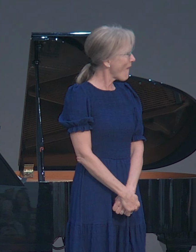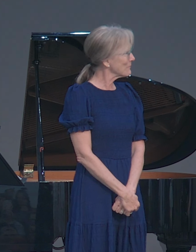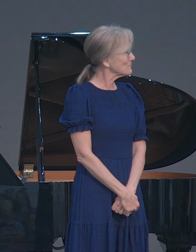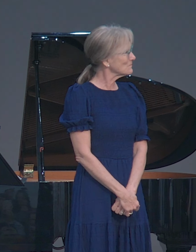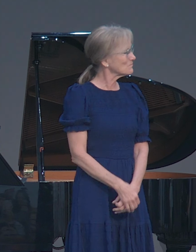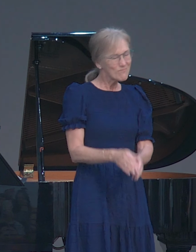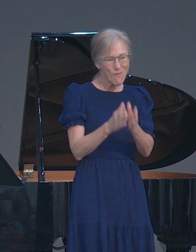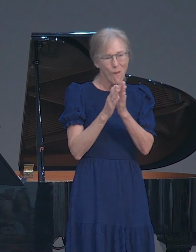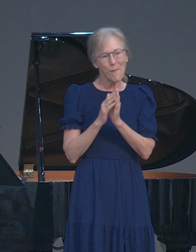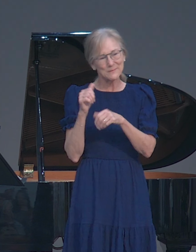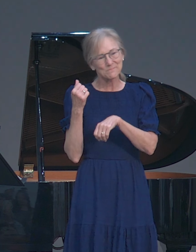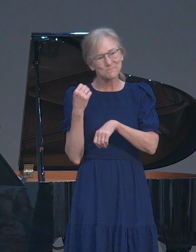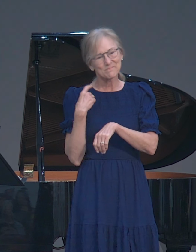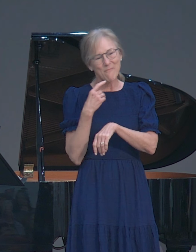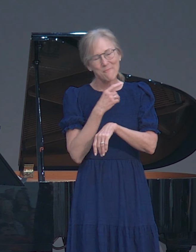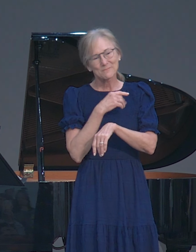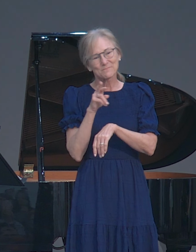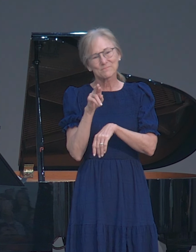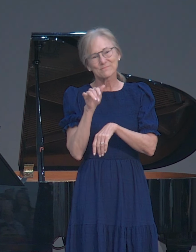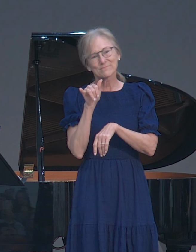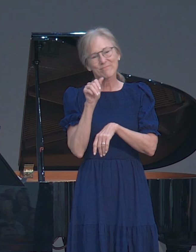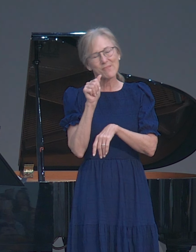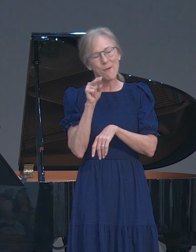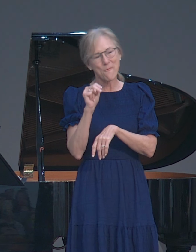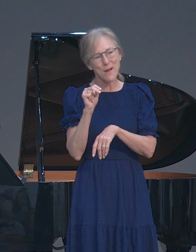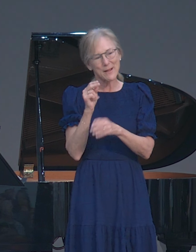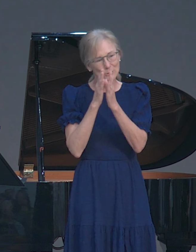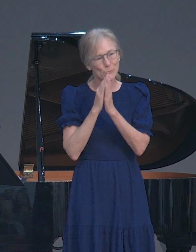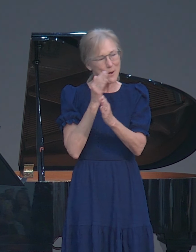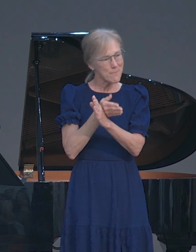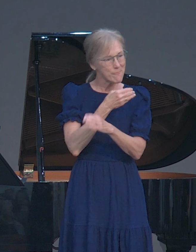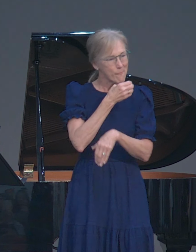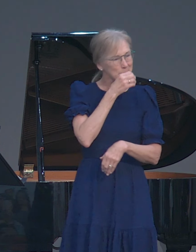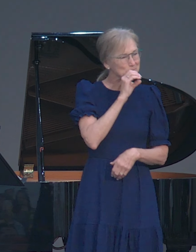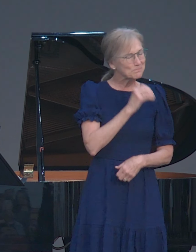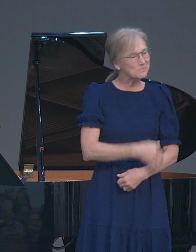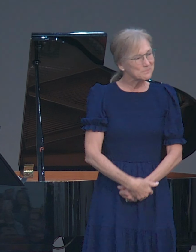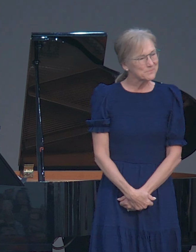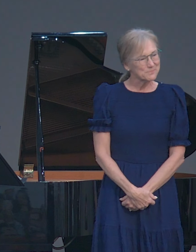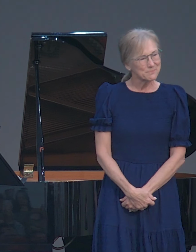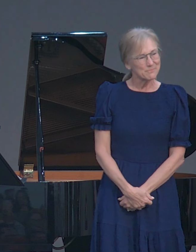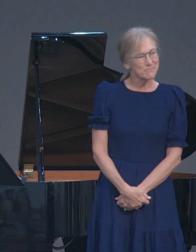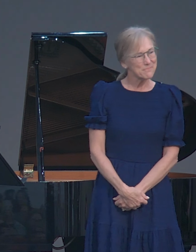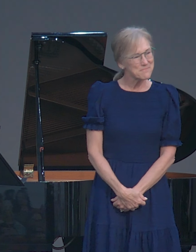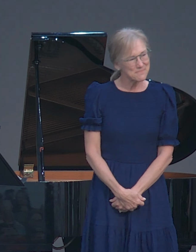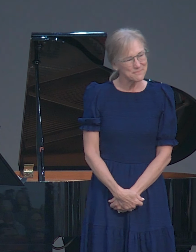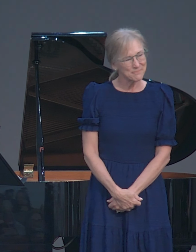I'd like to ask another one of our deacons, Ryan Lynch, would you please pray before we drink the juice together?